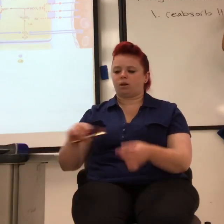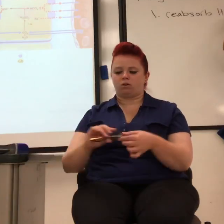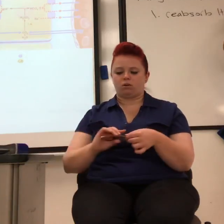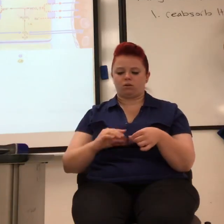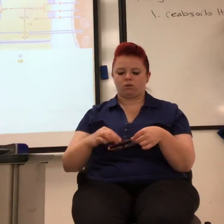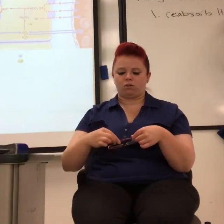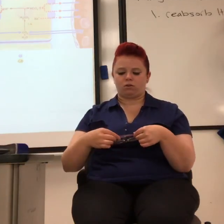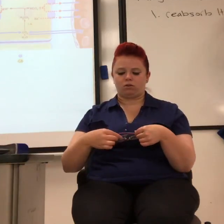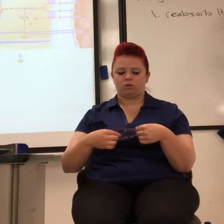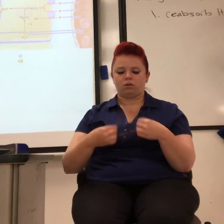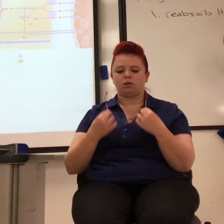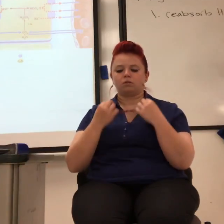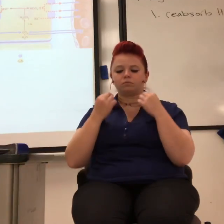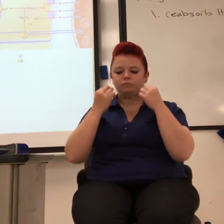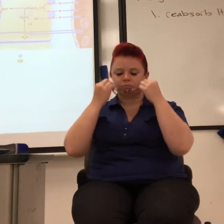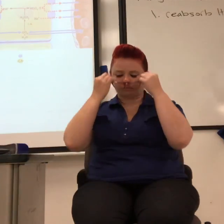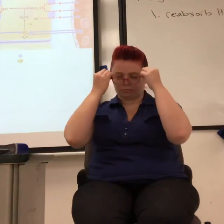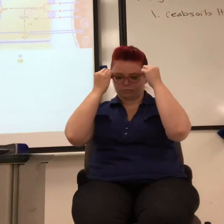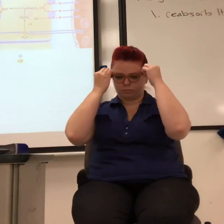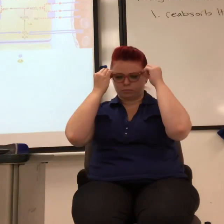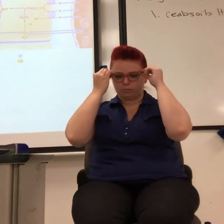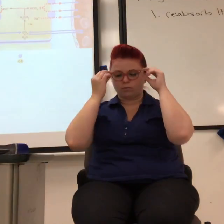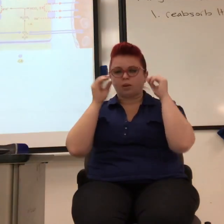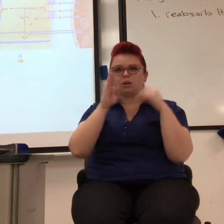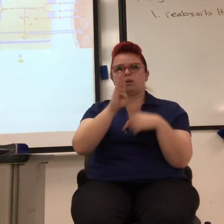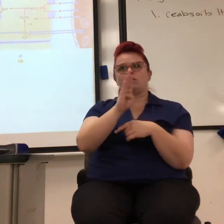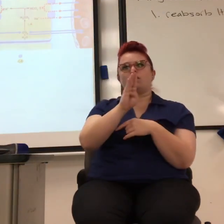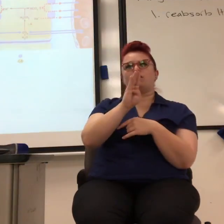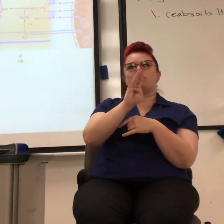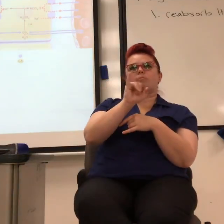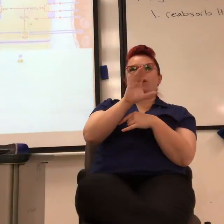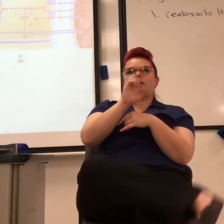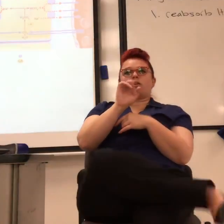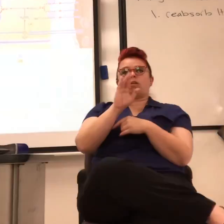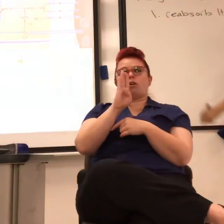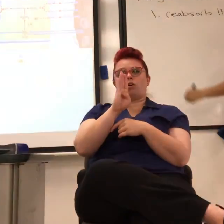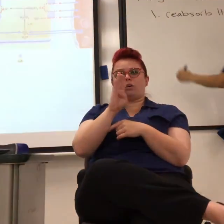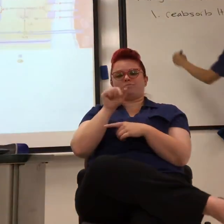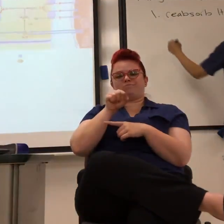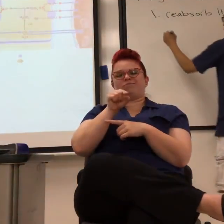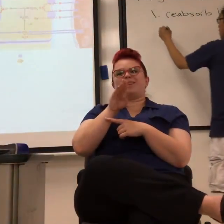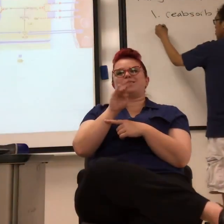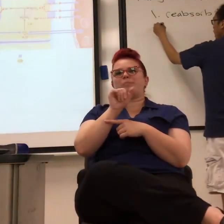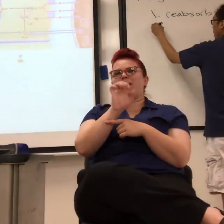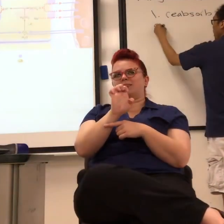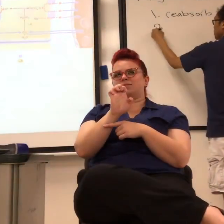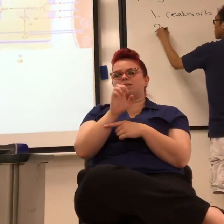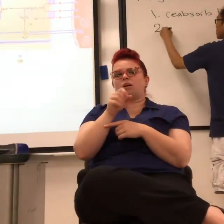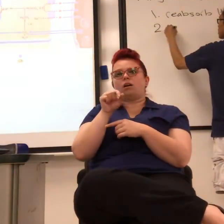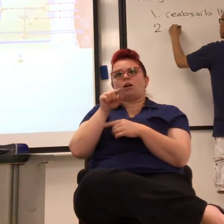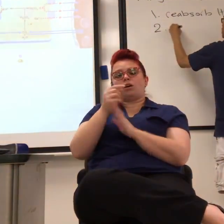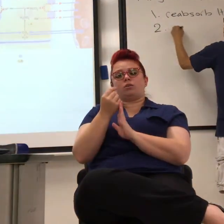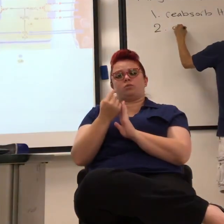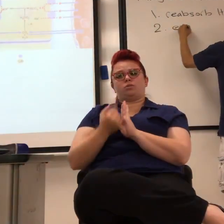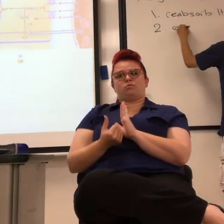Our base. Bicarb is our base in this lecture. Number two, are you excreting protons or hydrogen